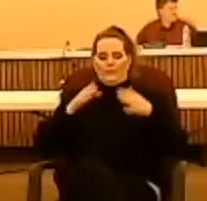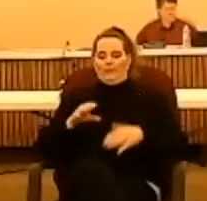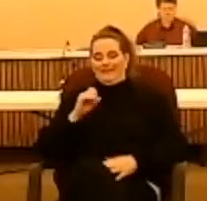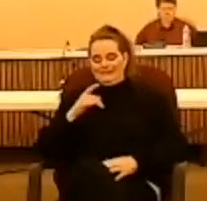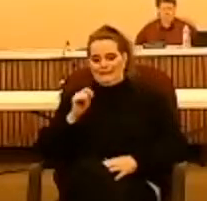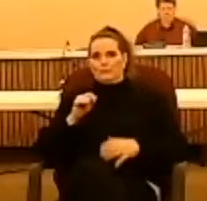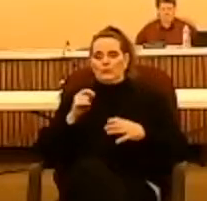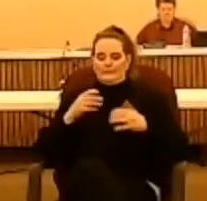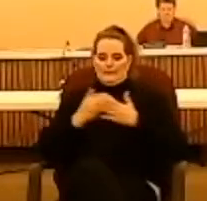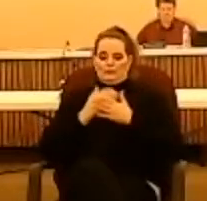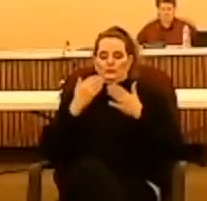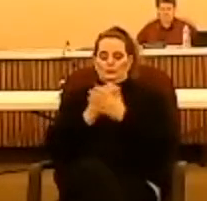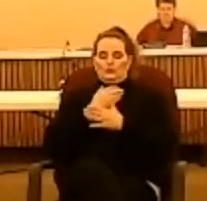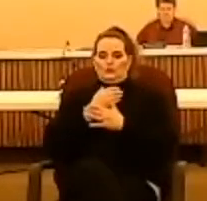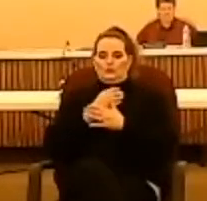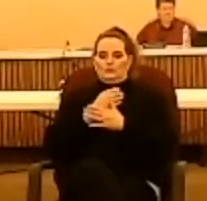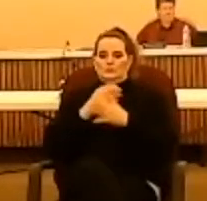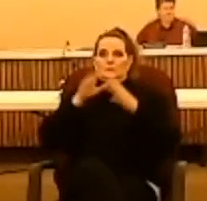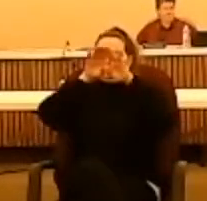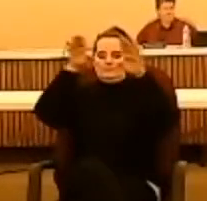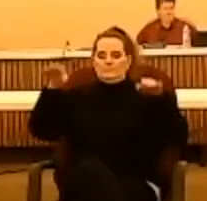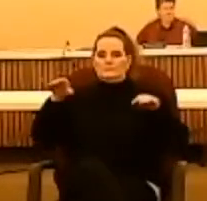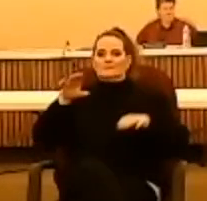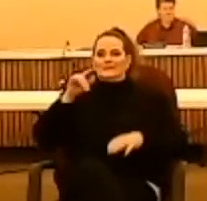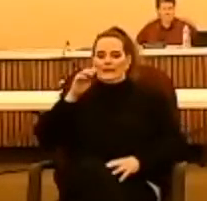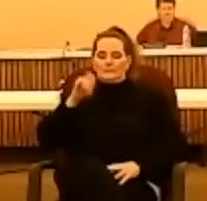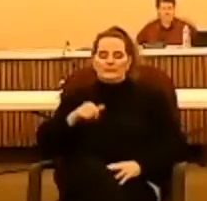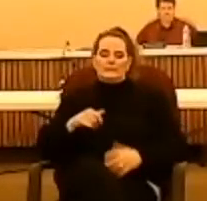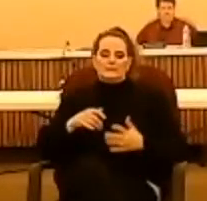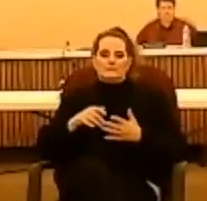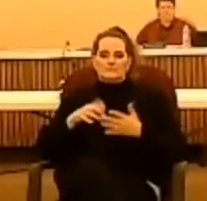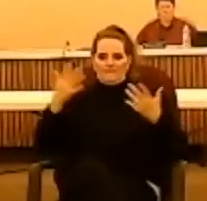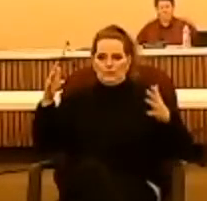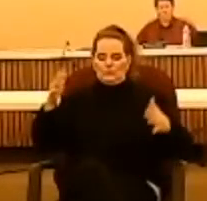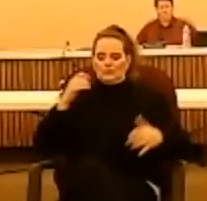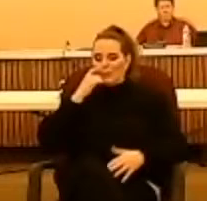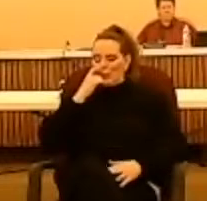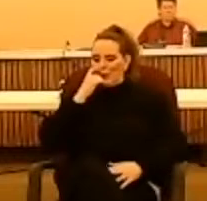complete. The staff was able to benefit from the